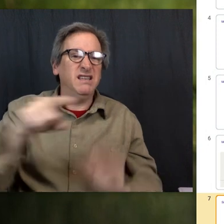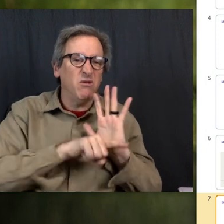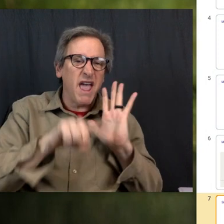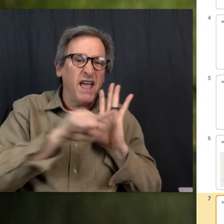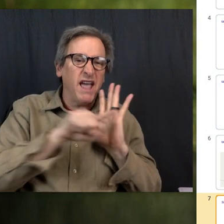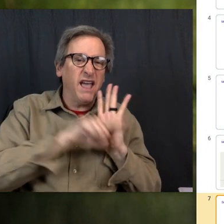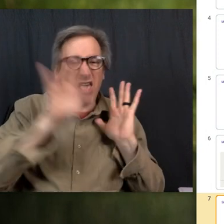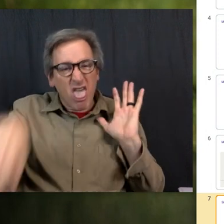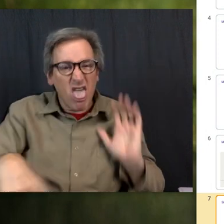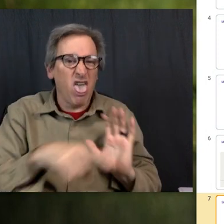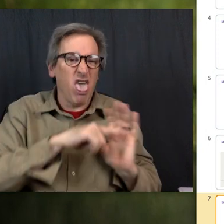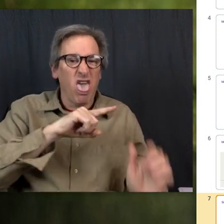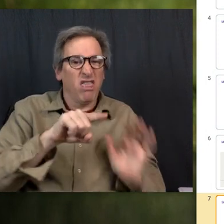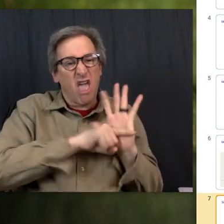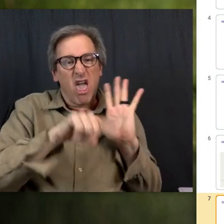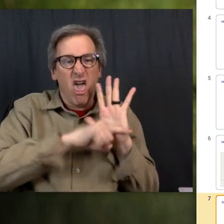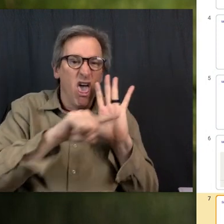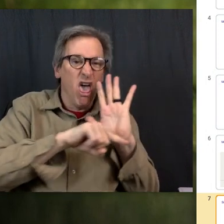He's so negative.